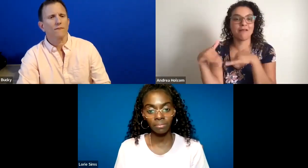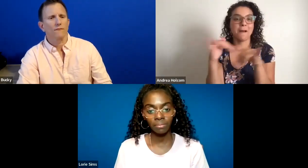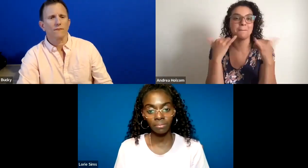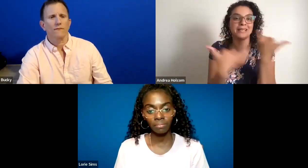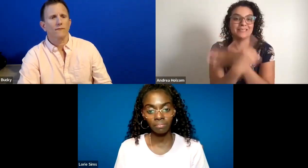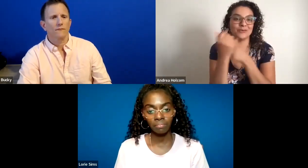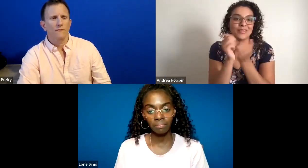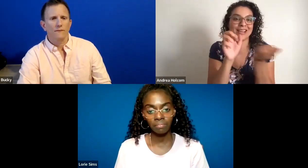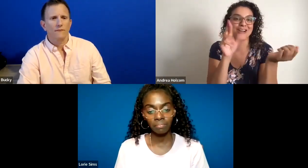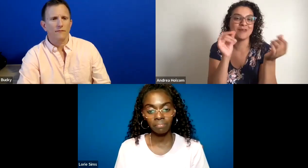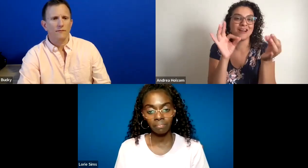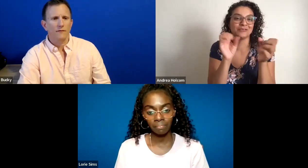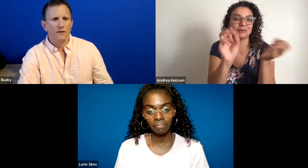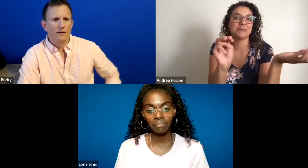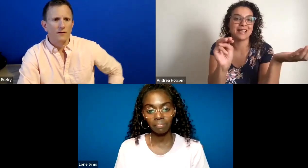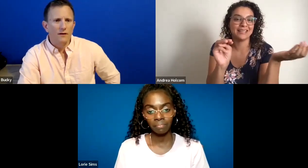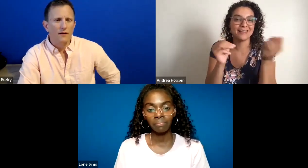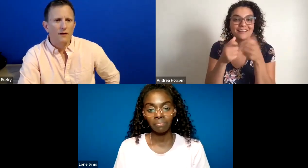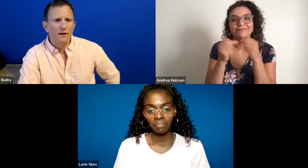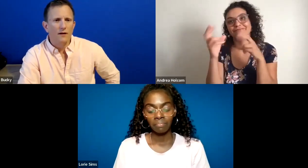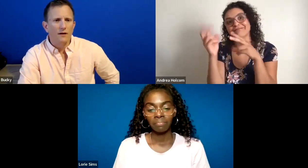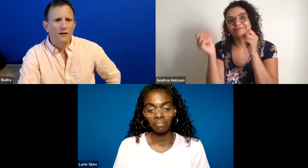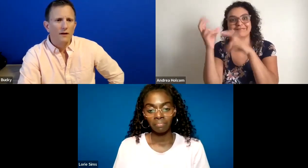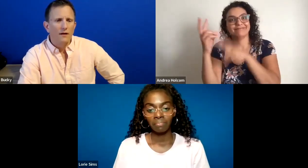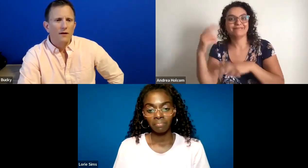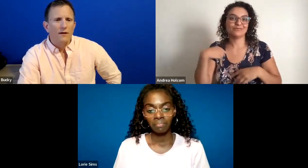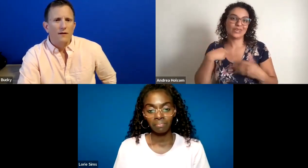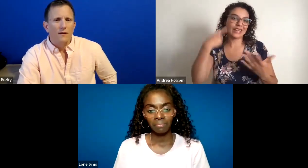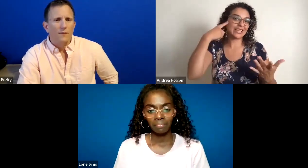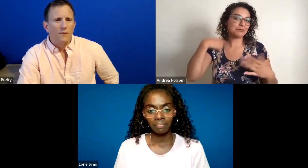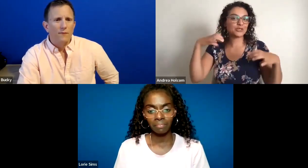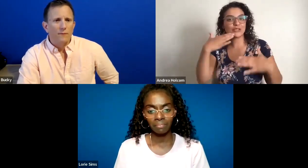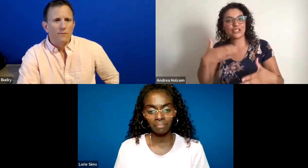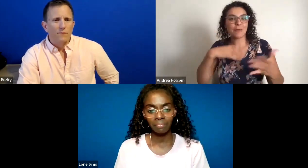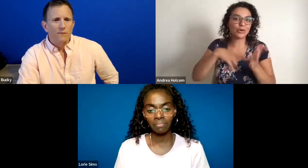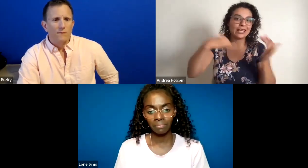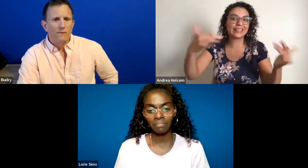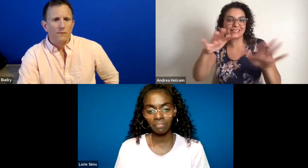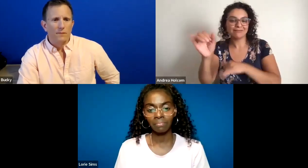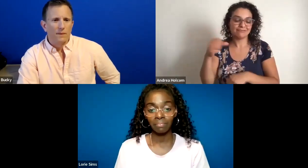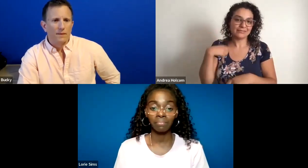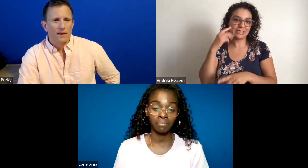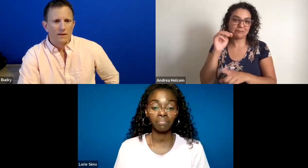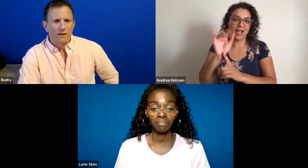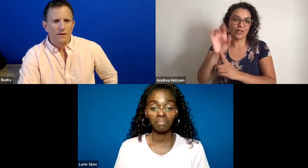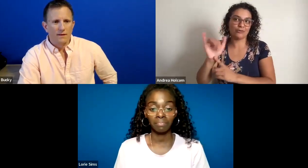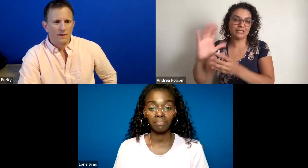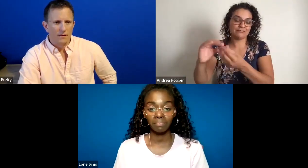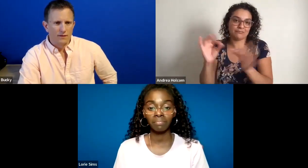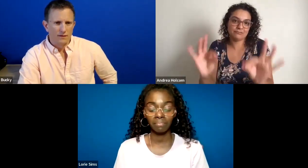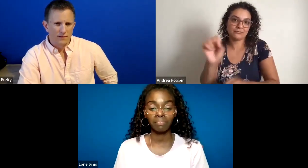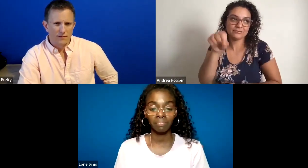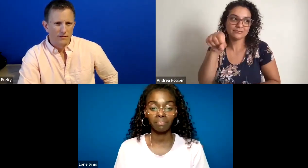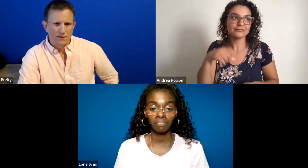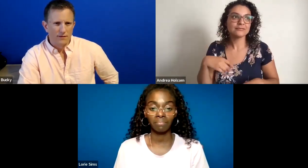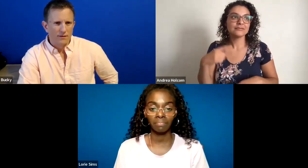performative allyship is very common in today's world with social media. People are